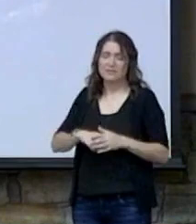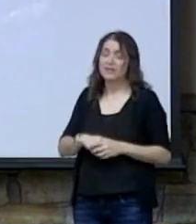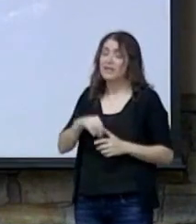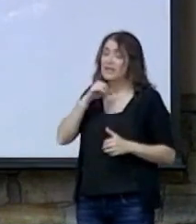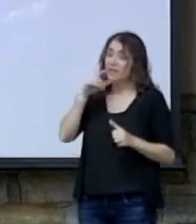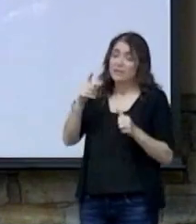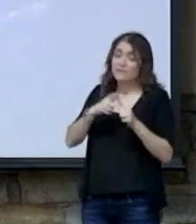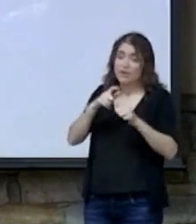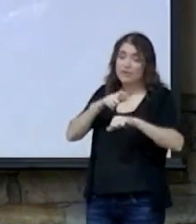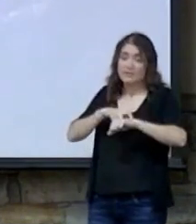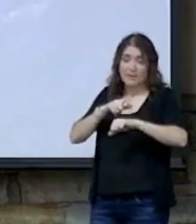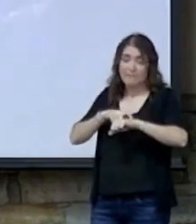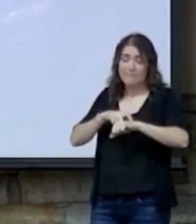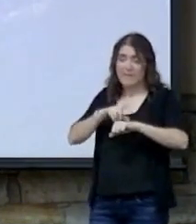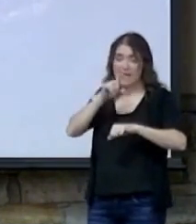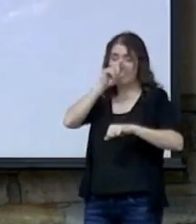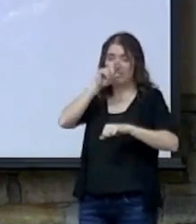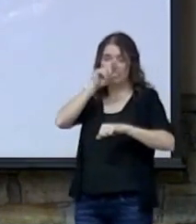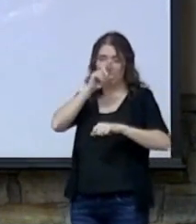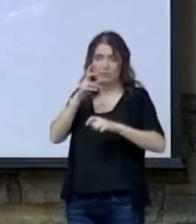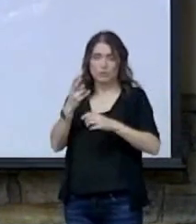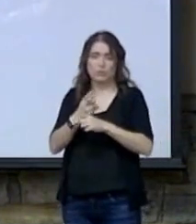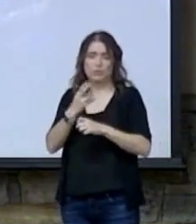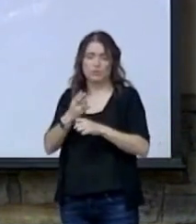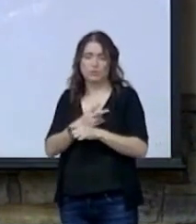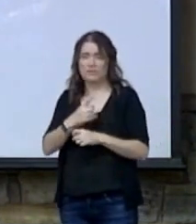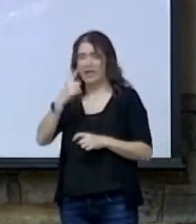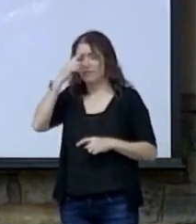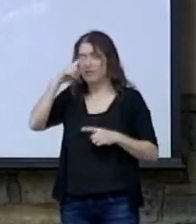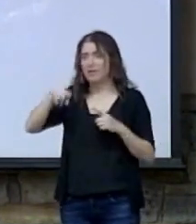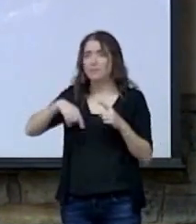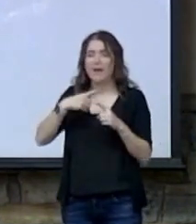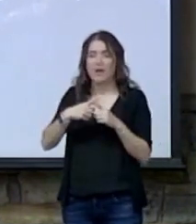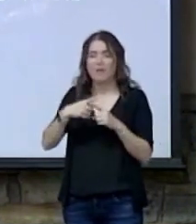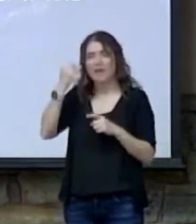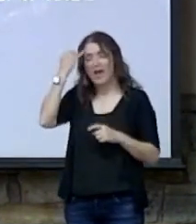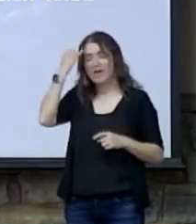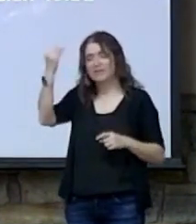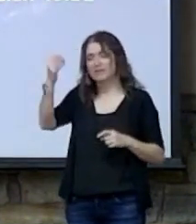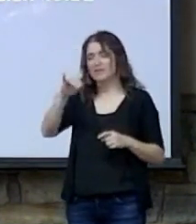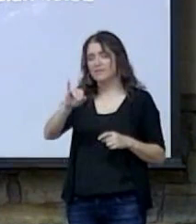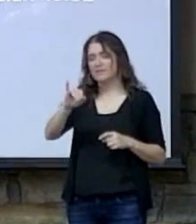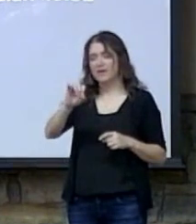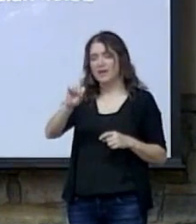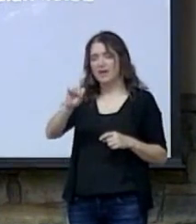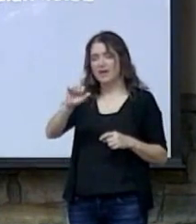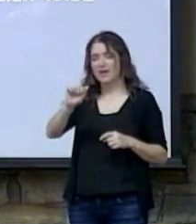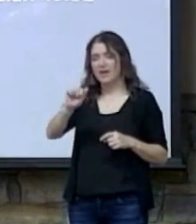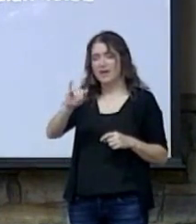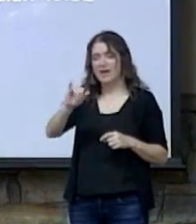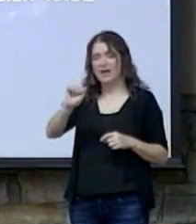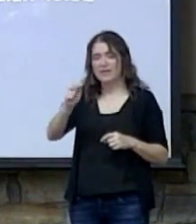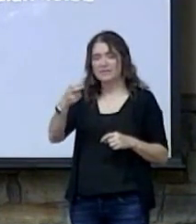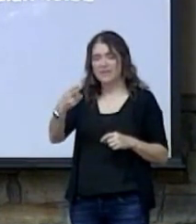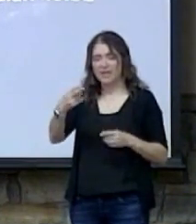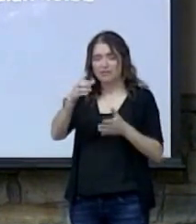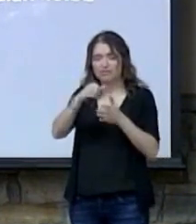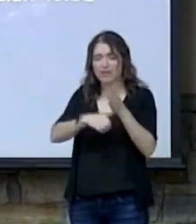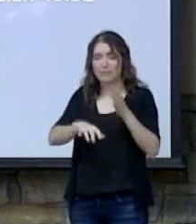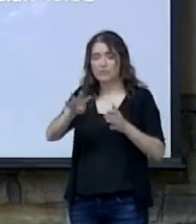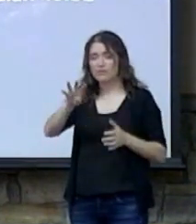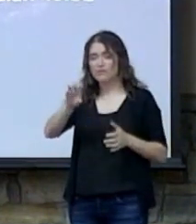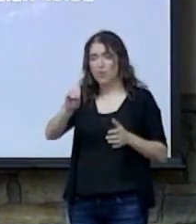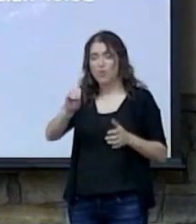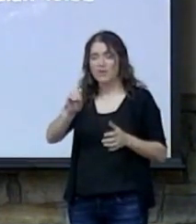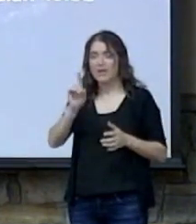of an eagle and restoration has been used. I think about the idea of Isaiah chapter 40, and I'd put this verse on the screen, but I invite you